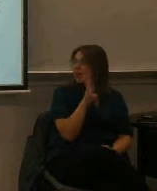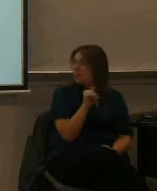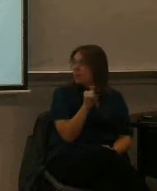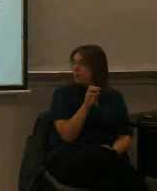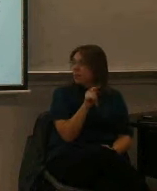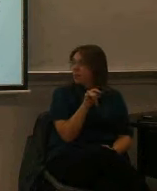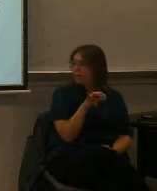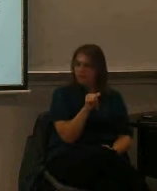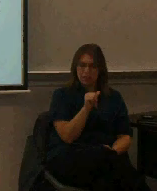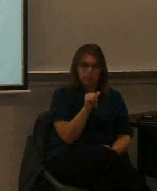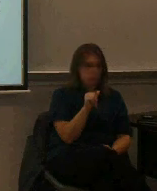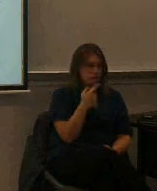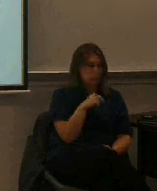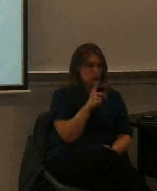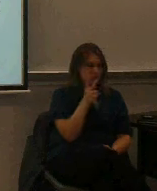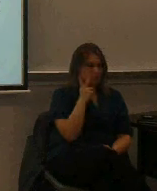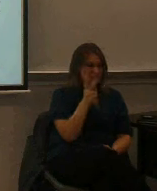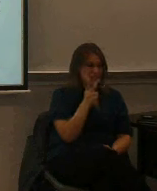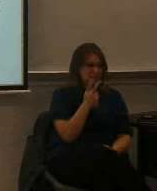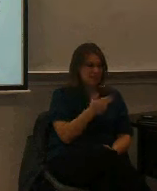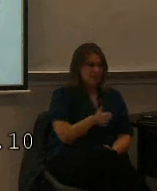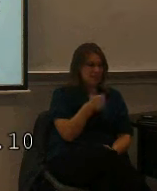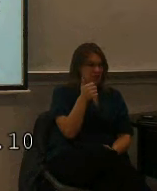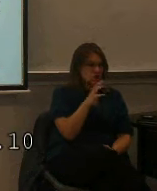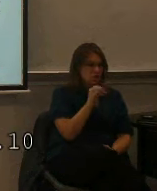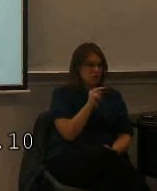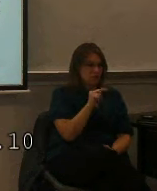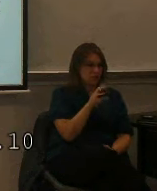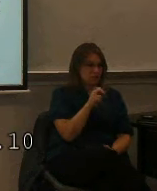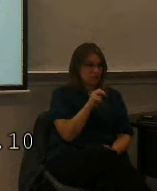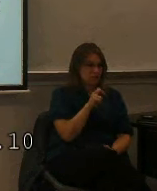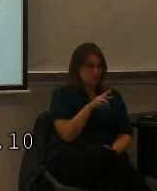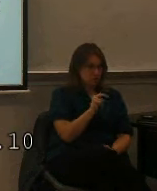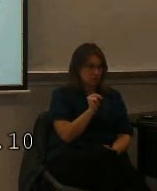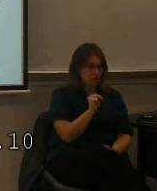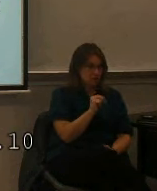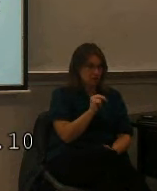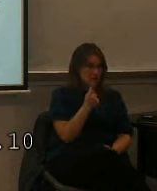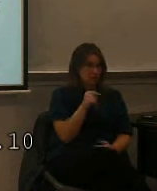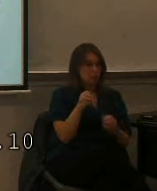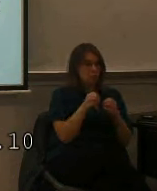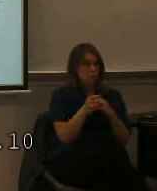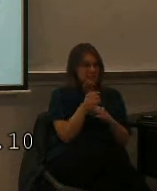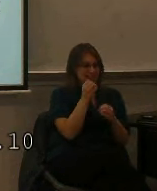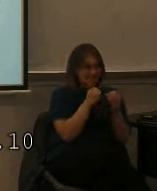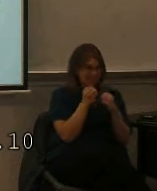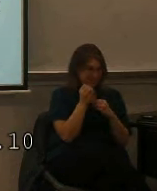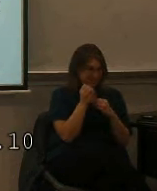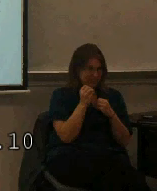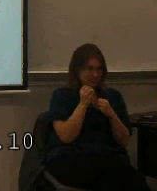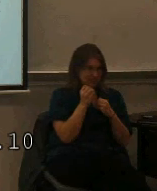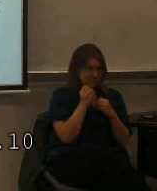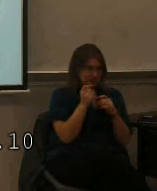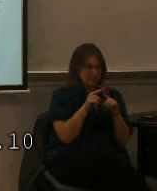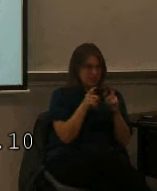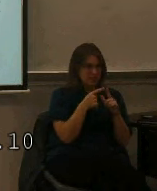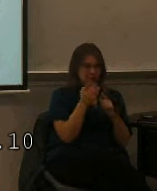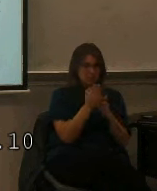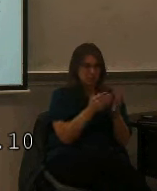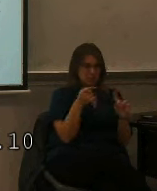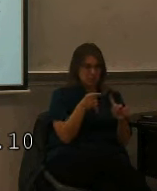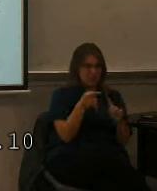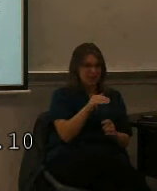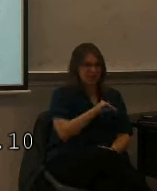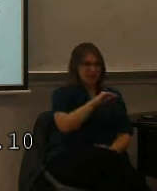bacteria, and we see that the higher their concentration is, the more they eat. But then at some point